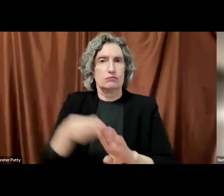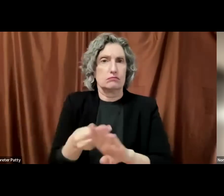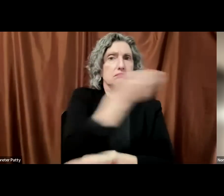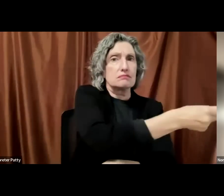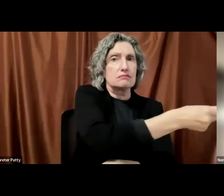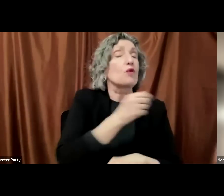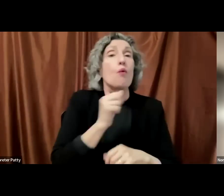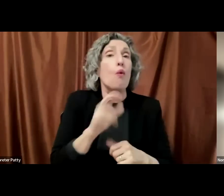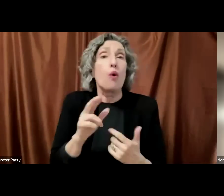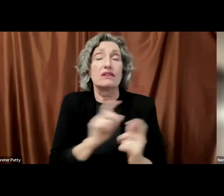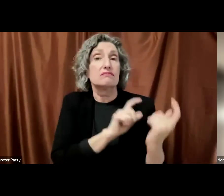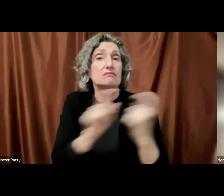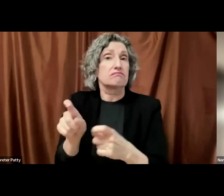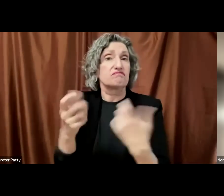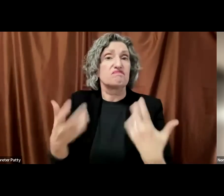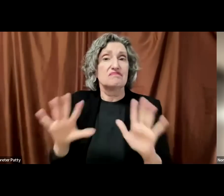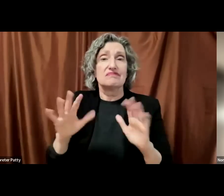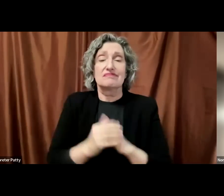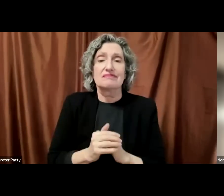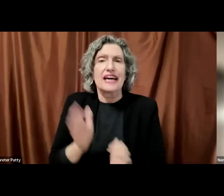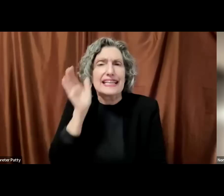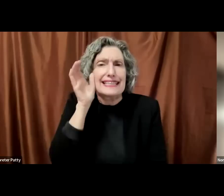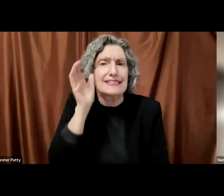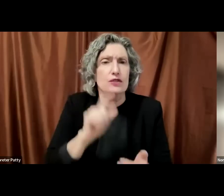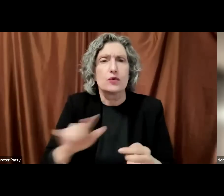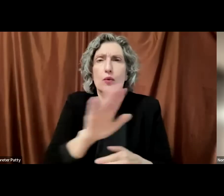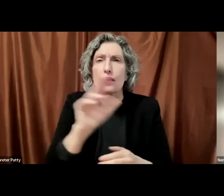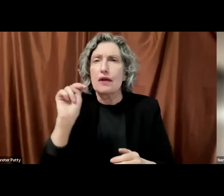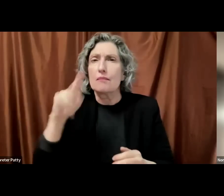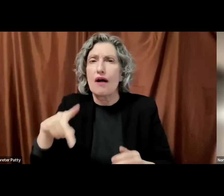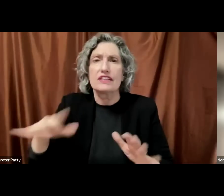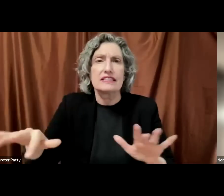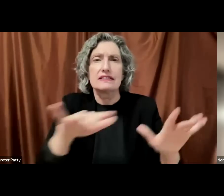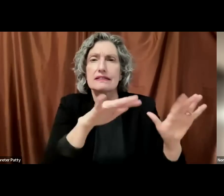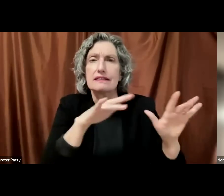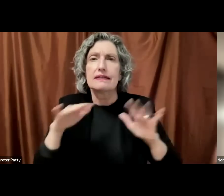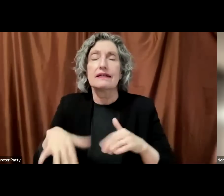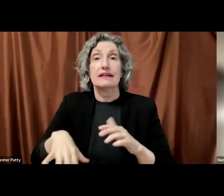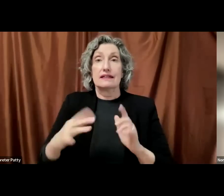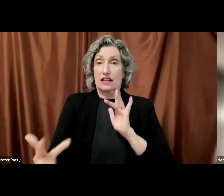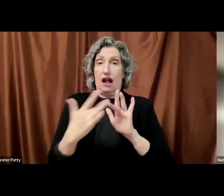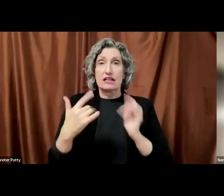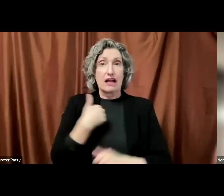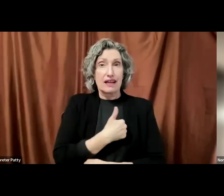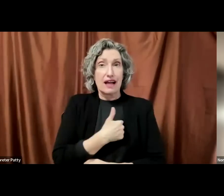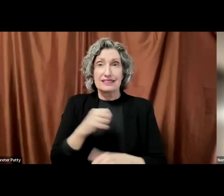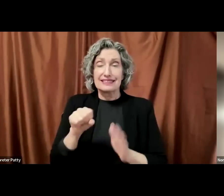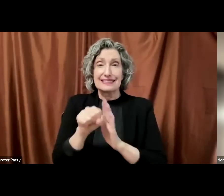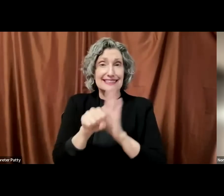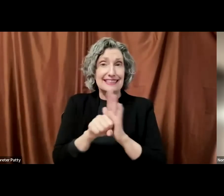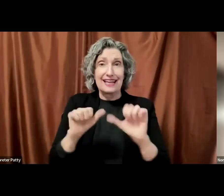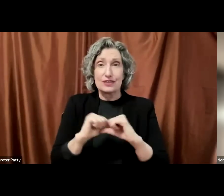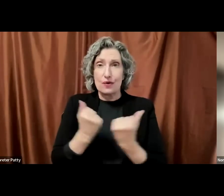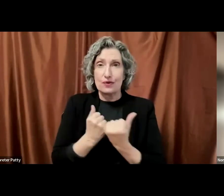need and respond accordingly. Rely on network aggregators for information like your state associations, and don't contribute to